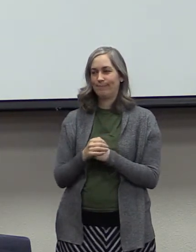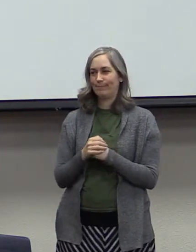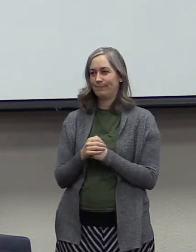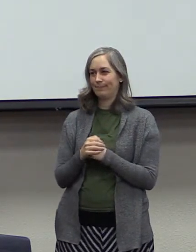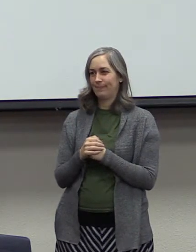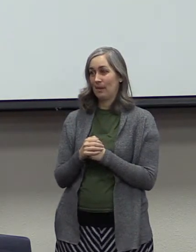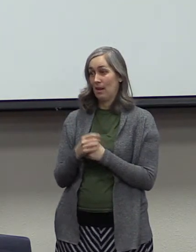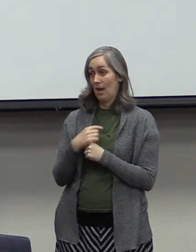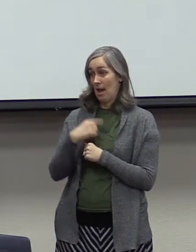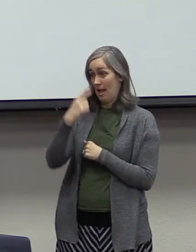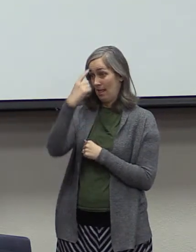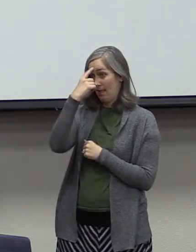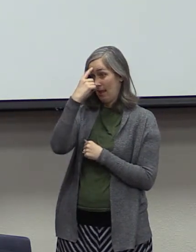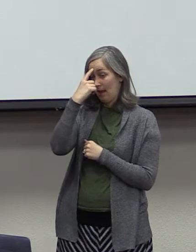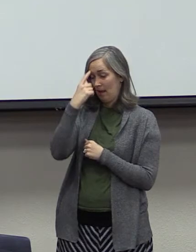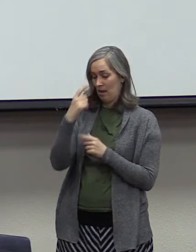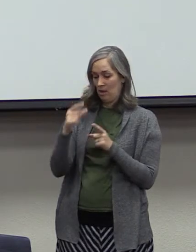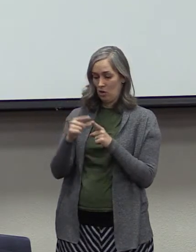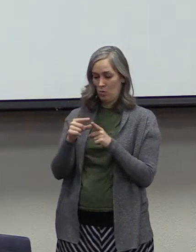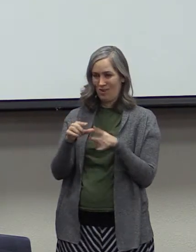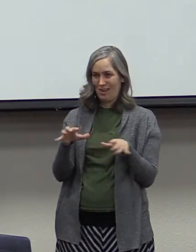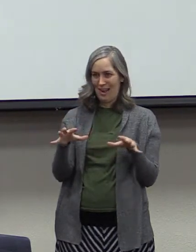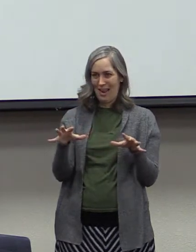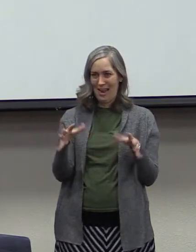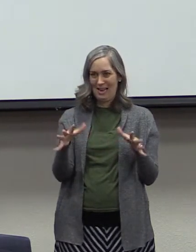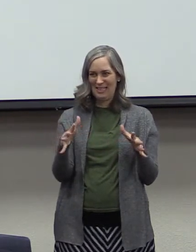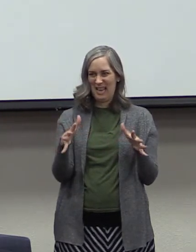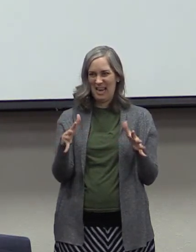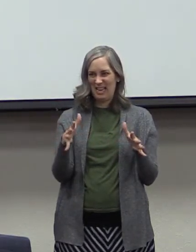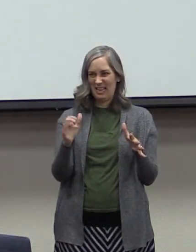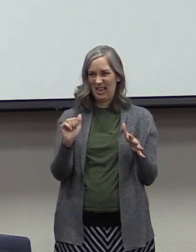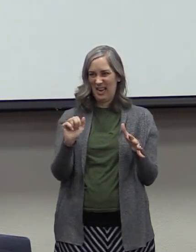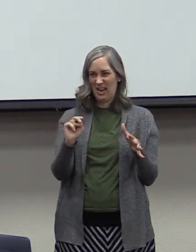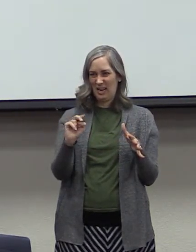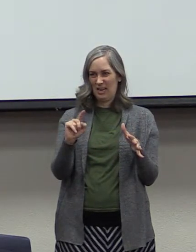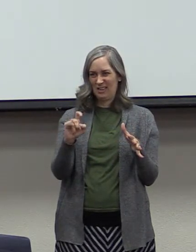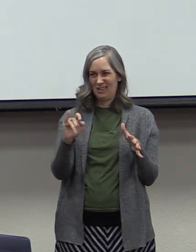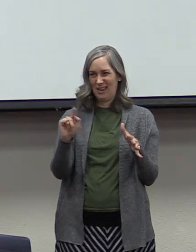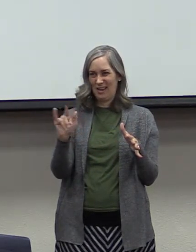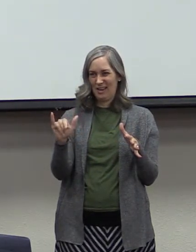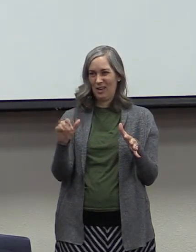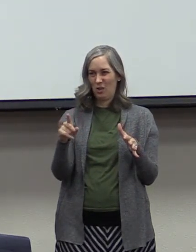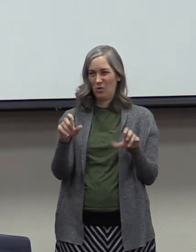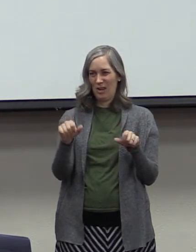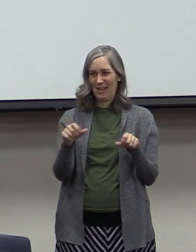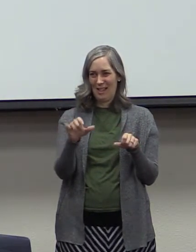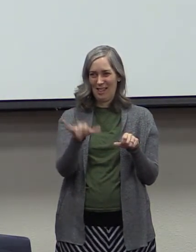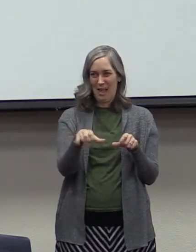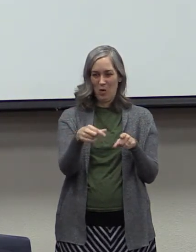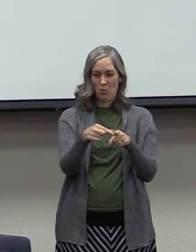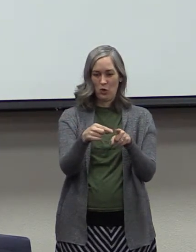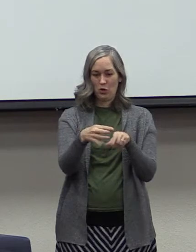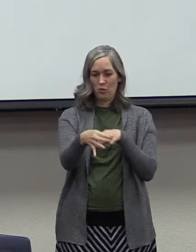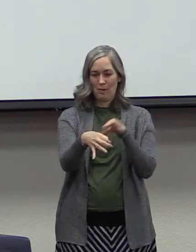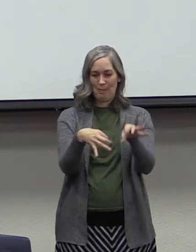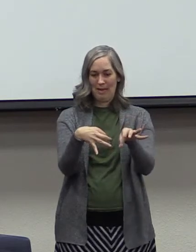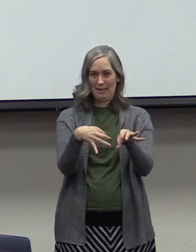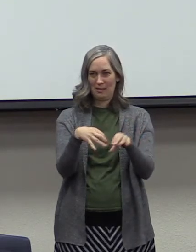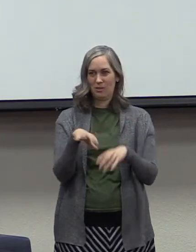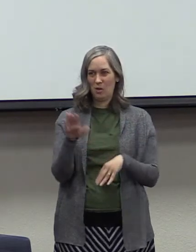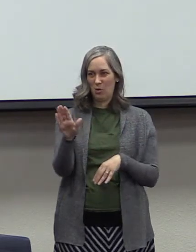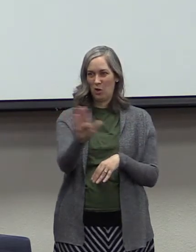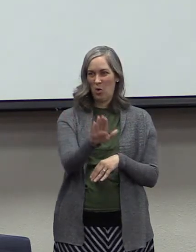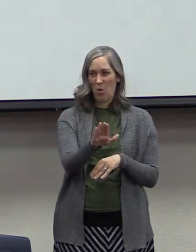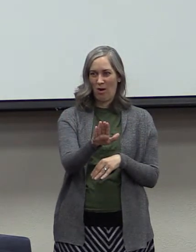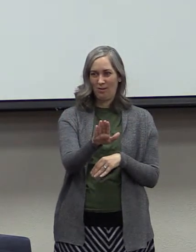can remove the word anxiety and we can all fill in the blank. Cast your upon